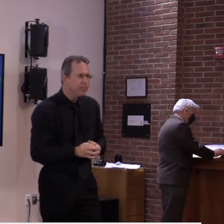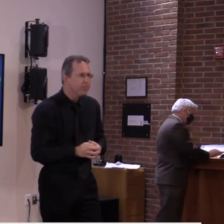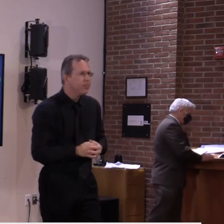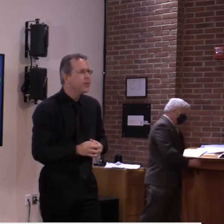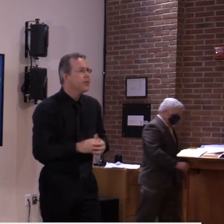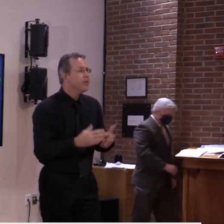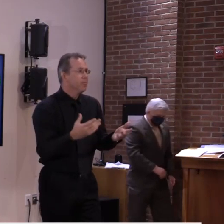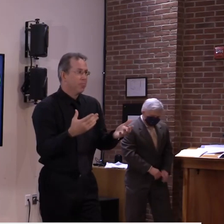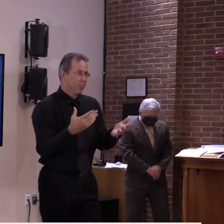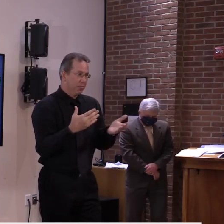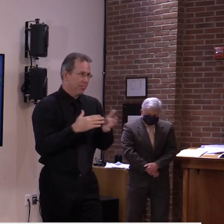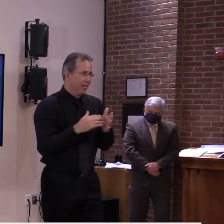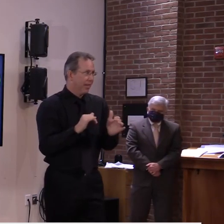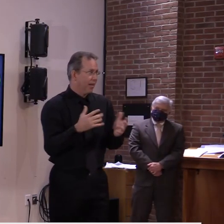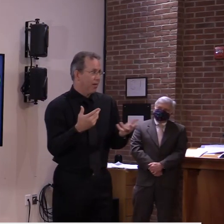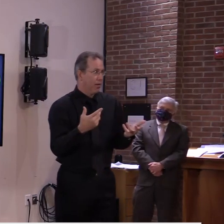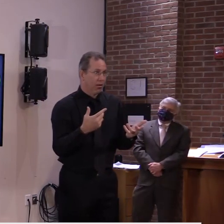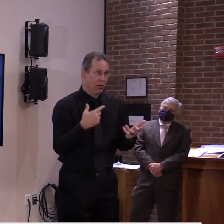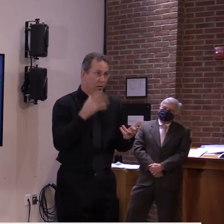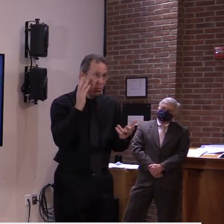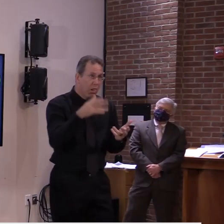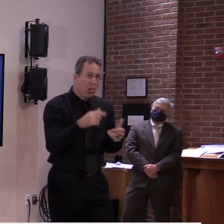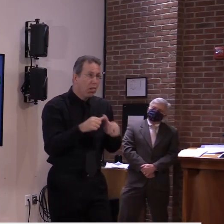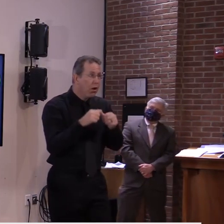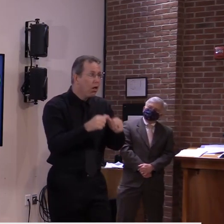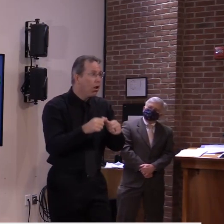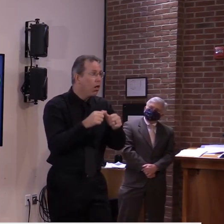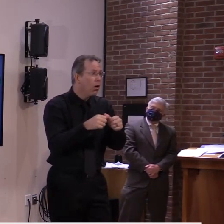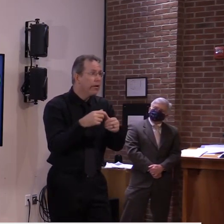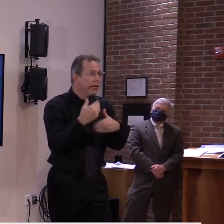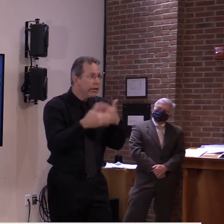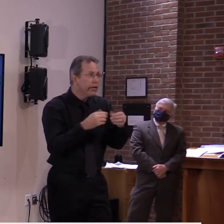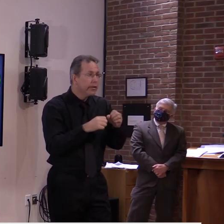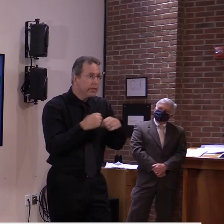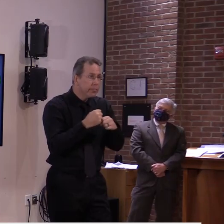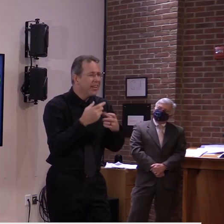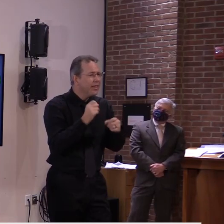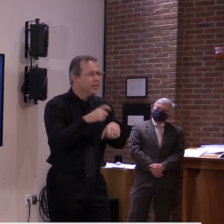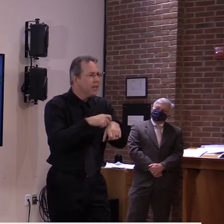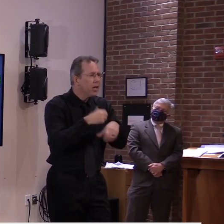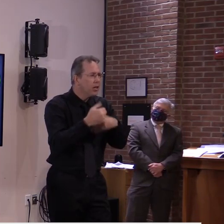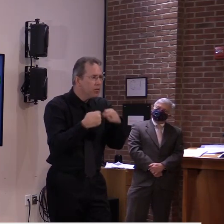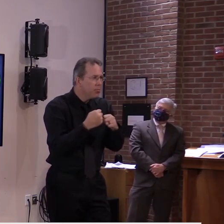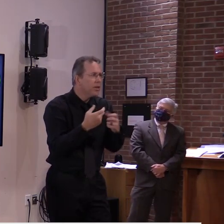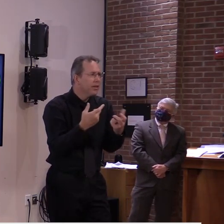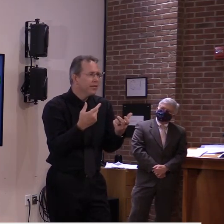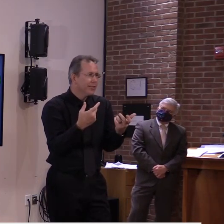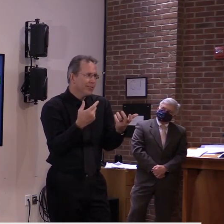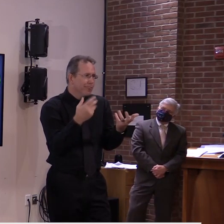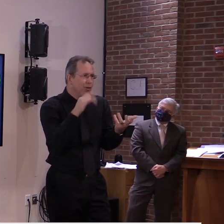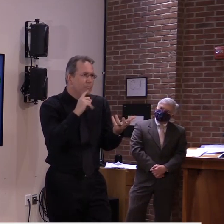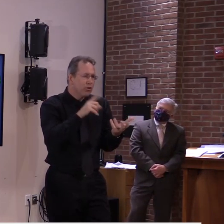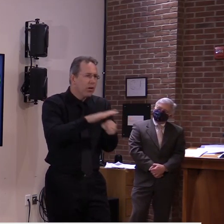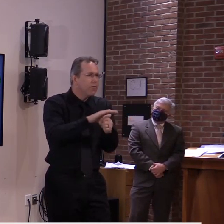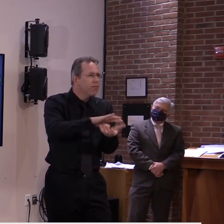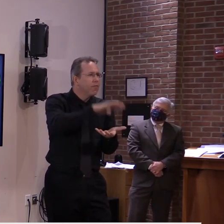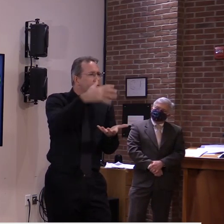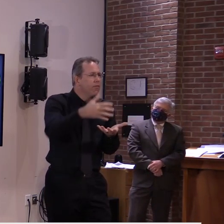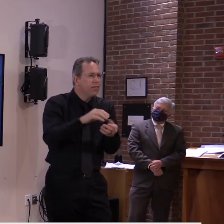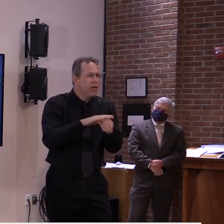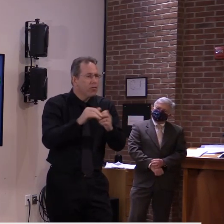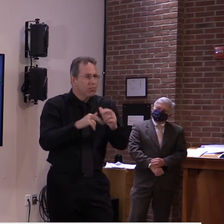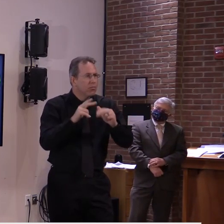create the vaccine, the serum, and have a great amount of it in stockpile. And that's